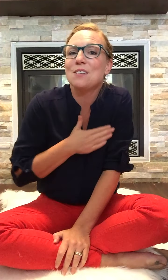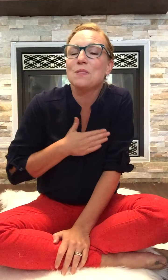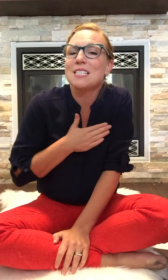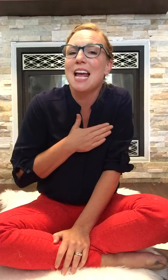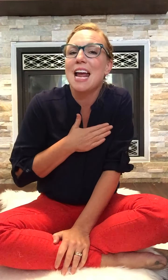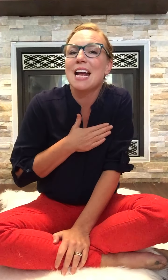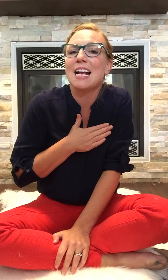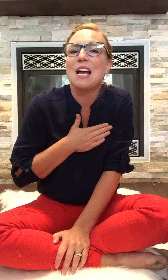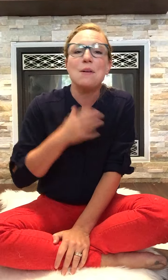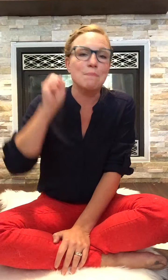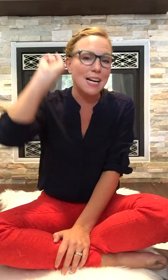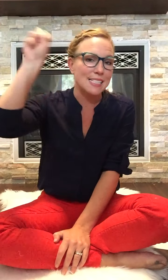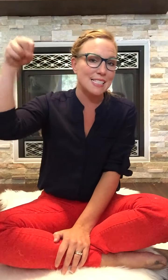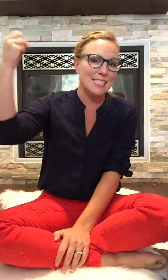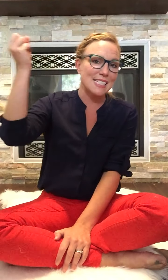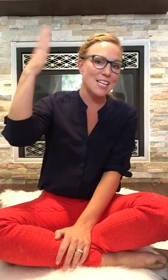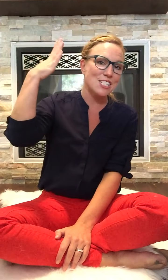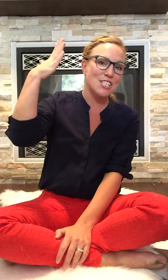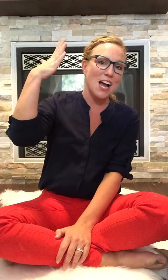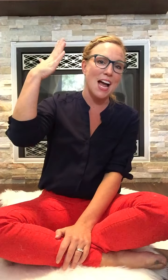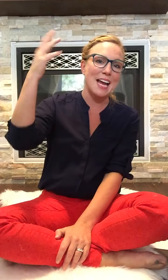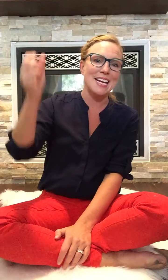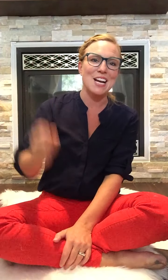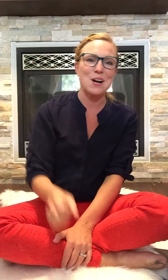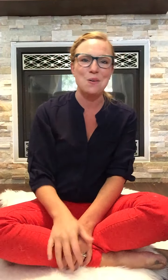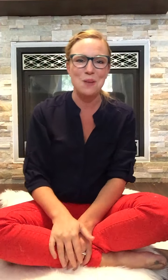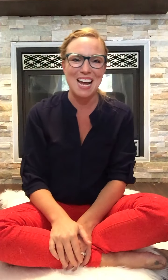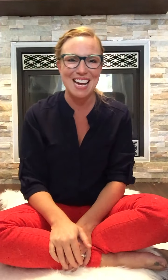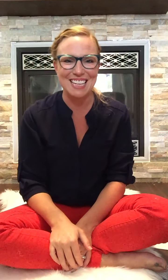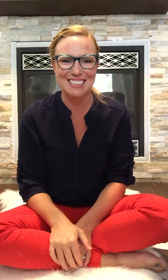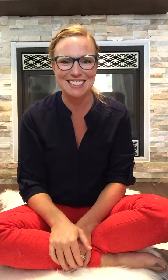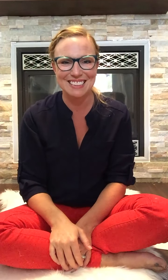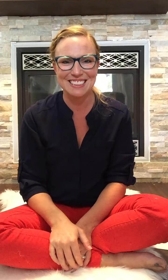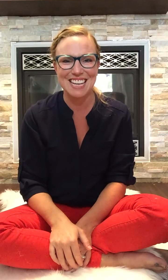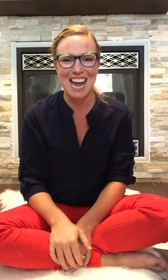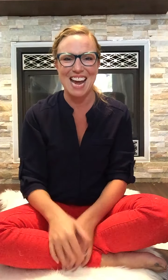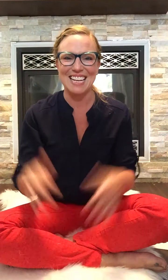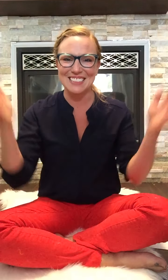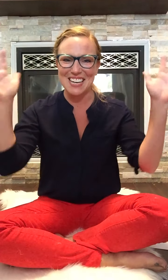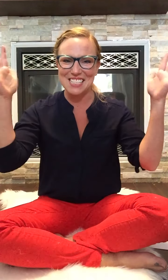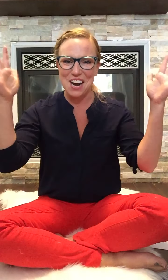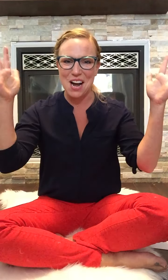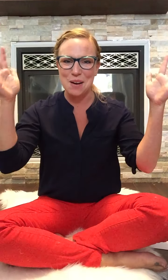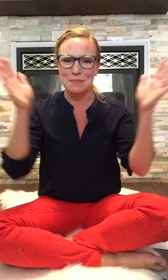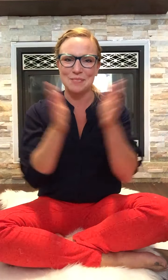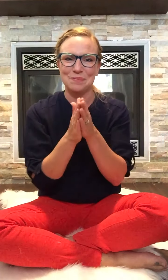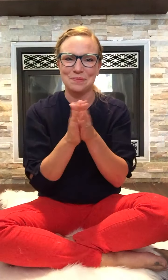don't take my sunshine away. Yay, great job.